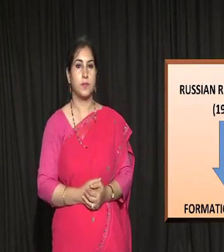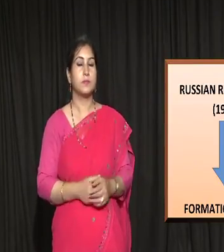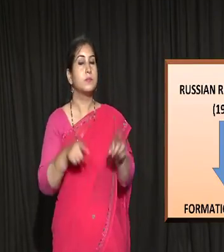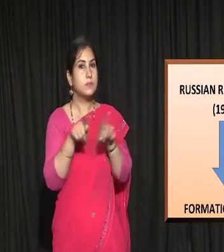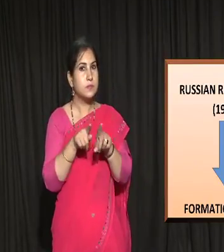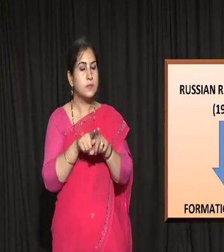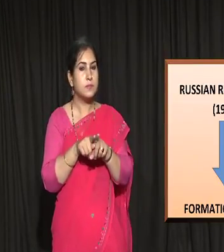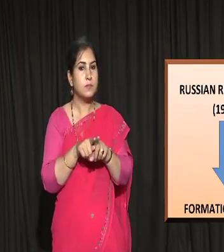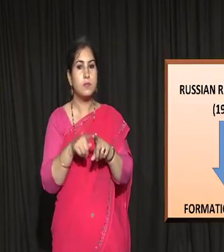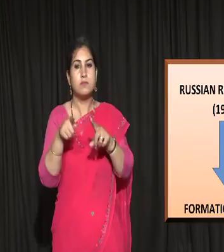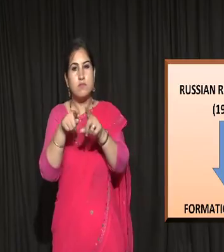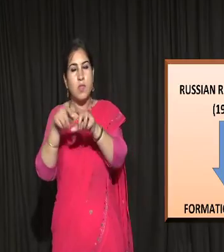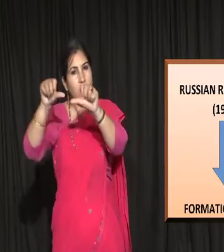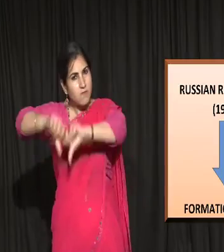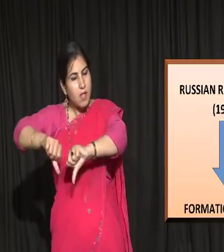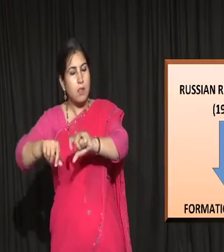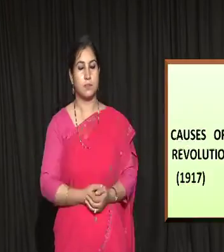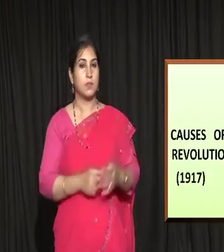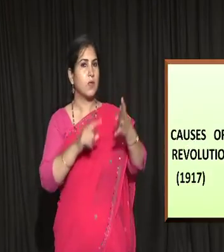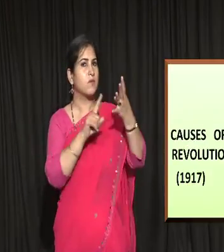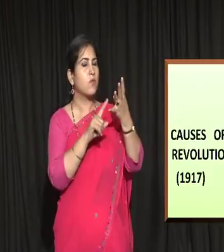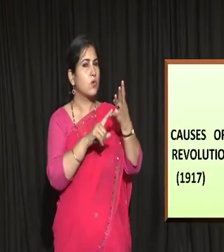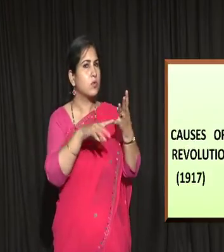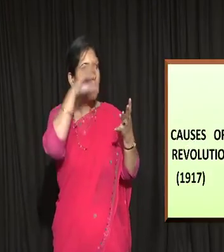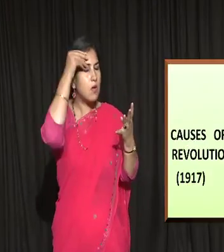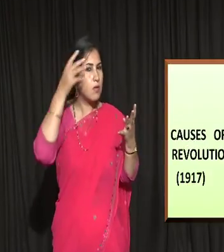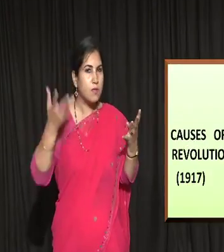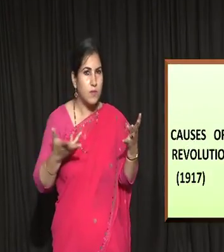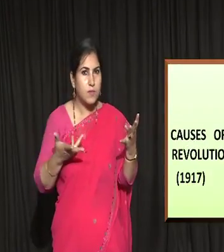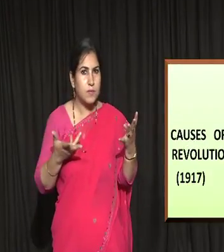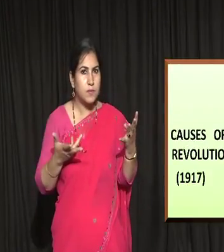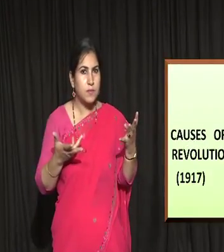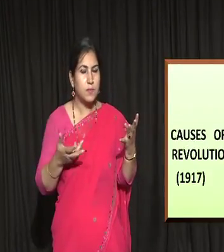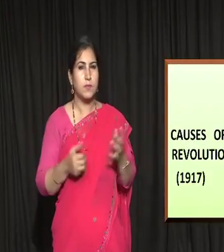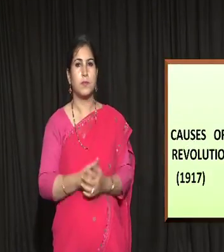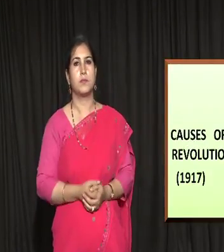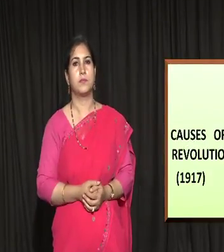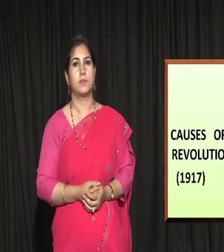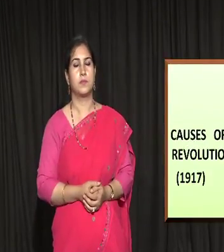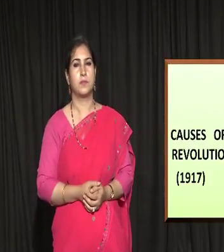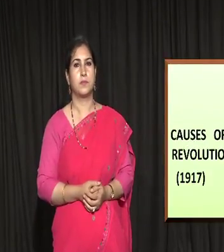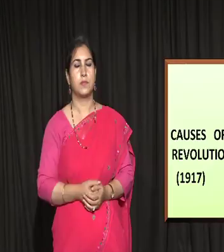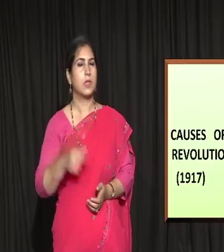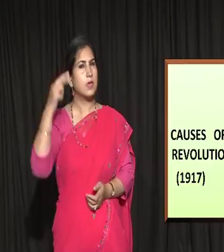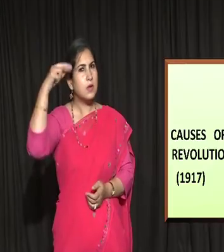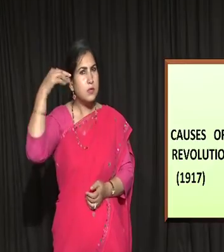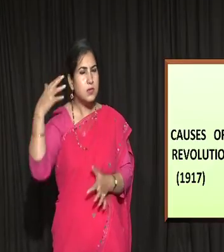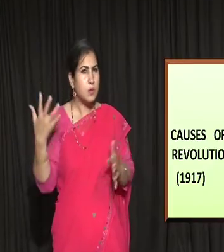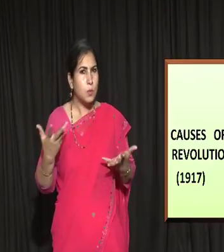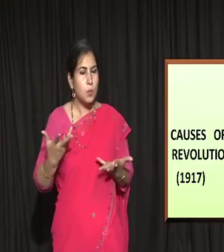and its failure. Fourth, we learned about causes of the beginning